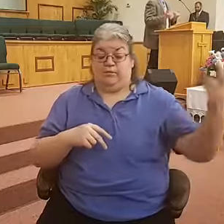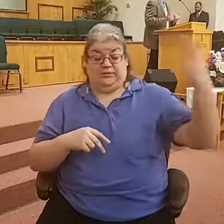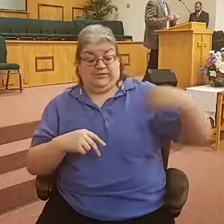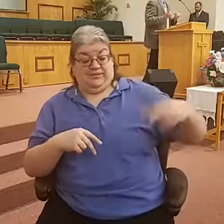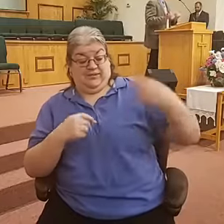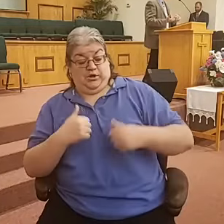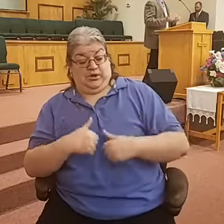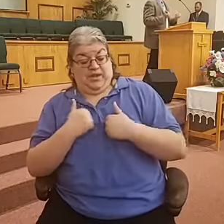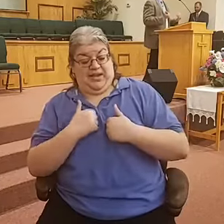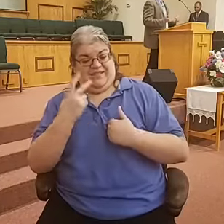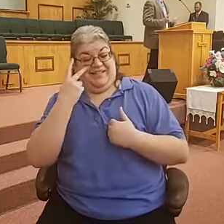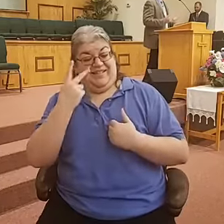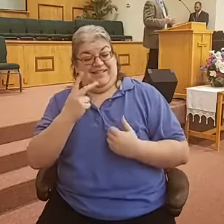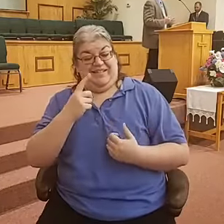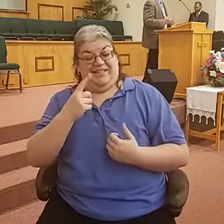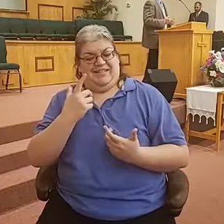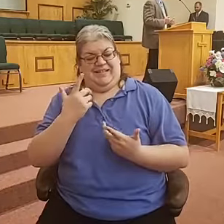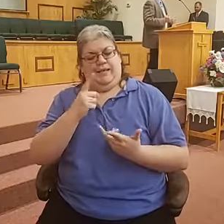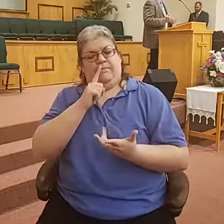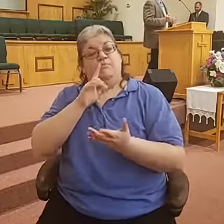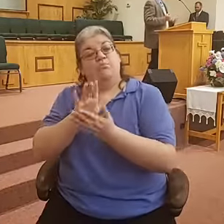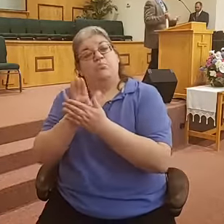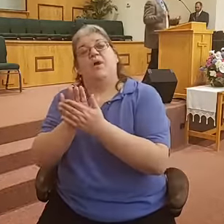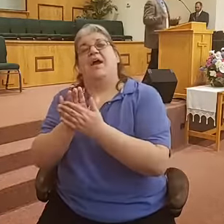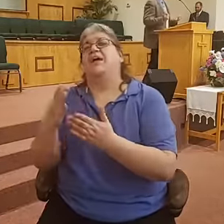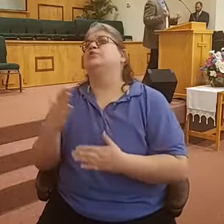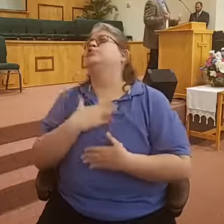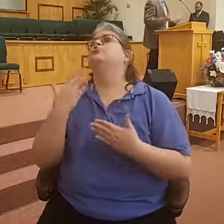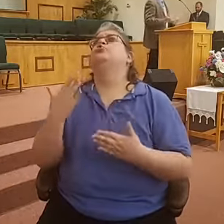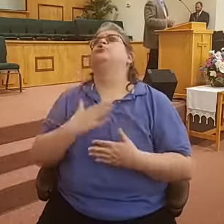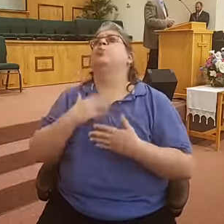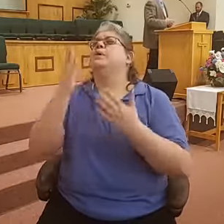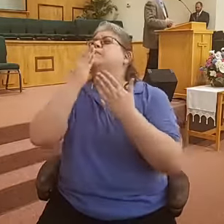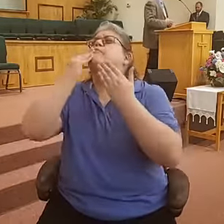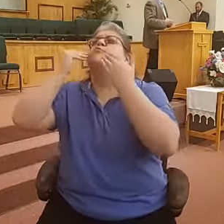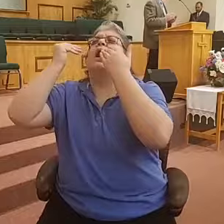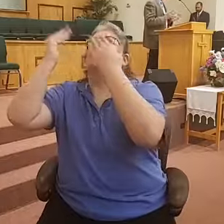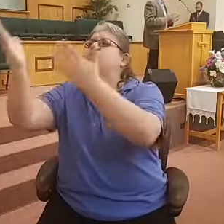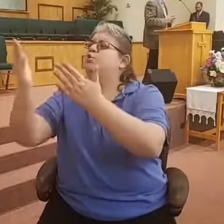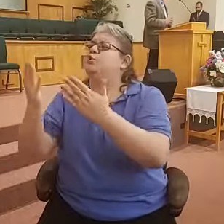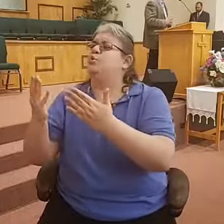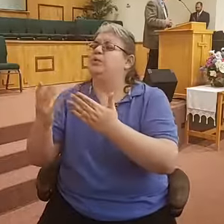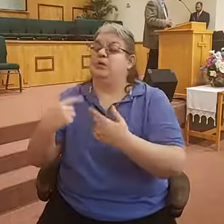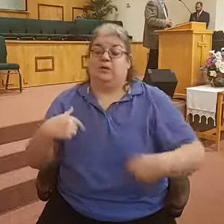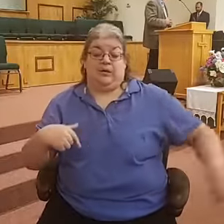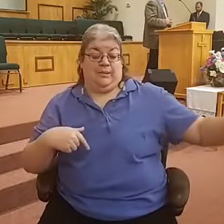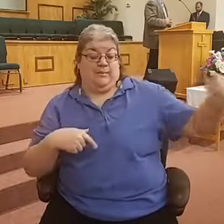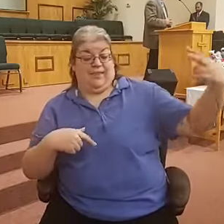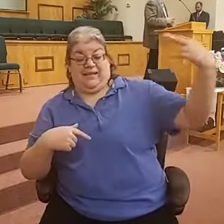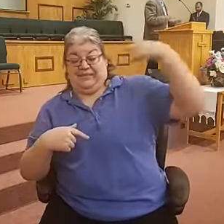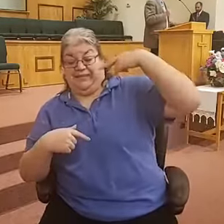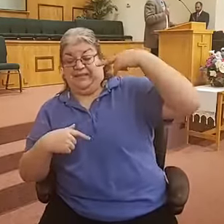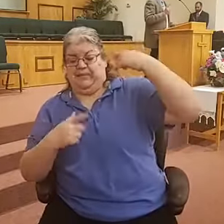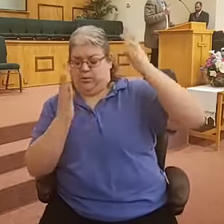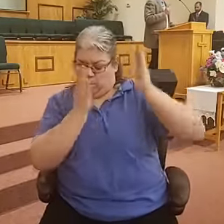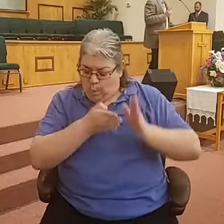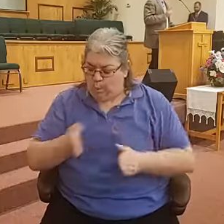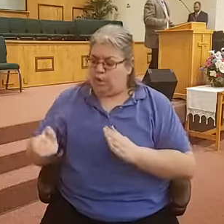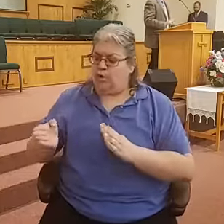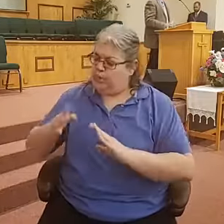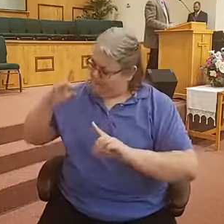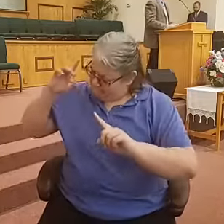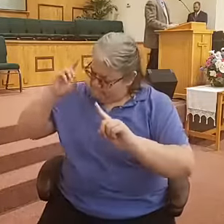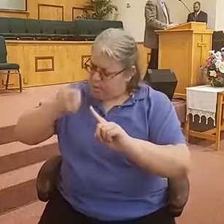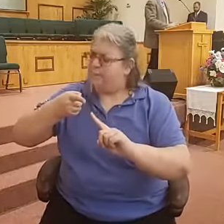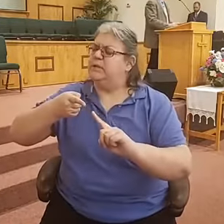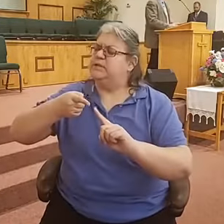inhabitants of praise and joy and gratitude. May they see order and purpose. And may they, most